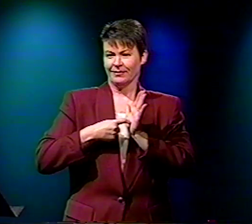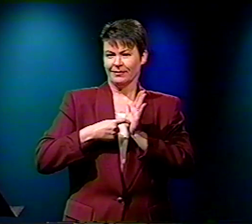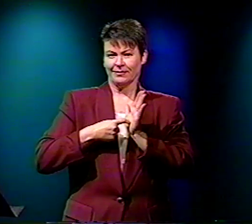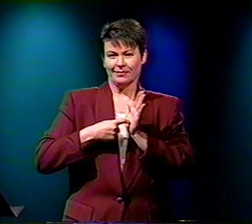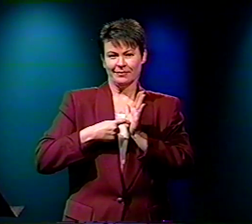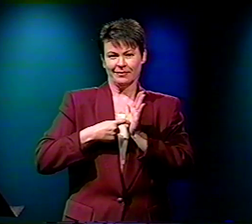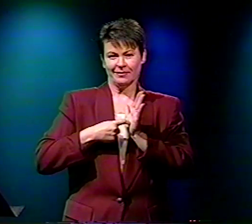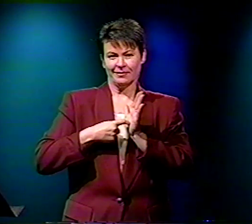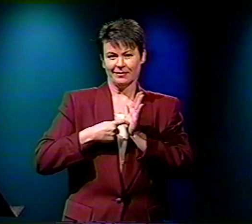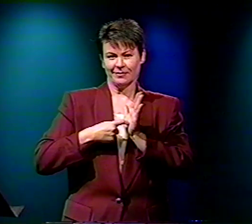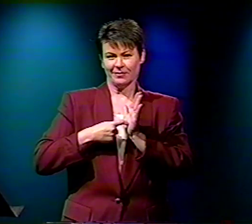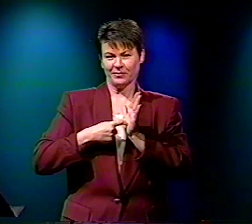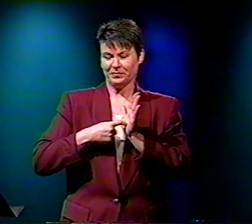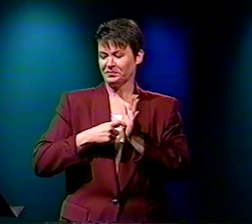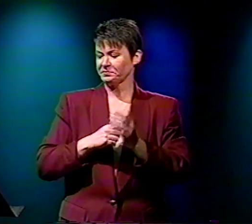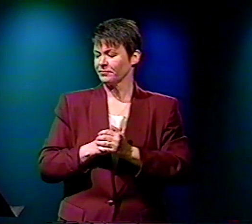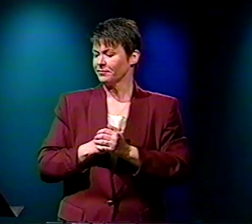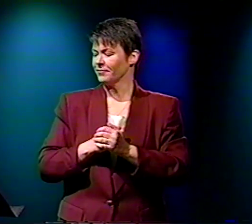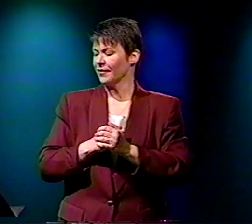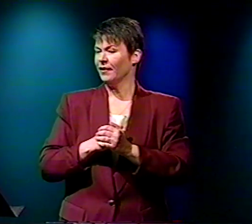greater demand.